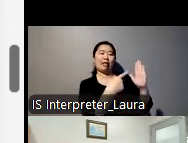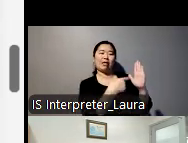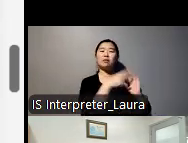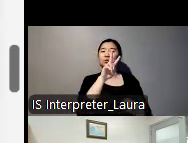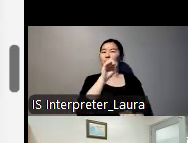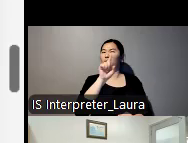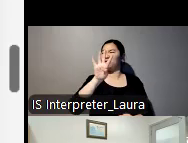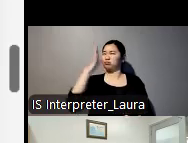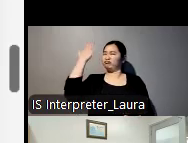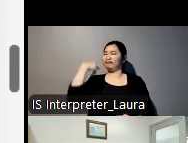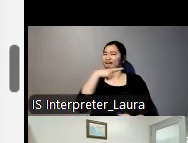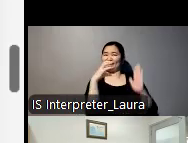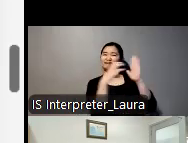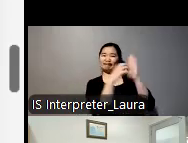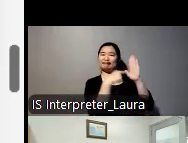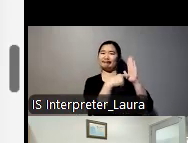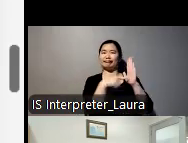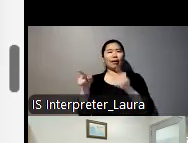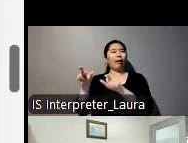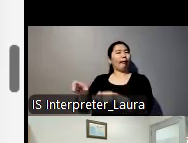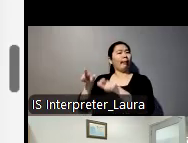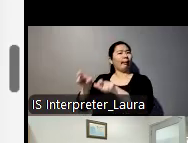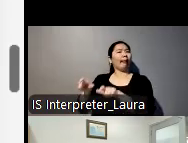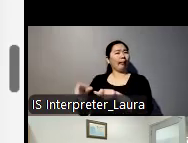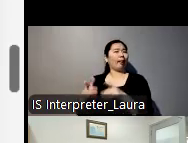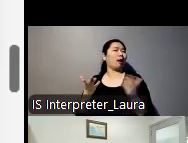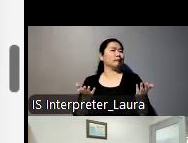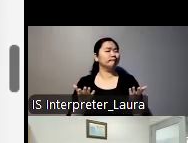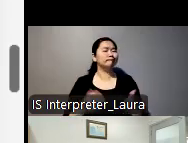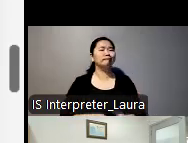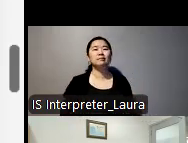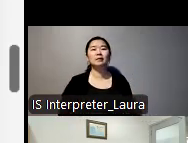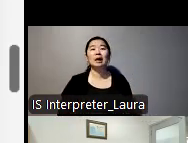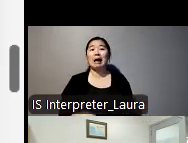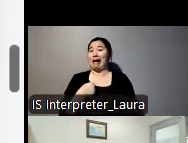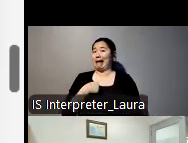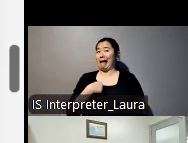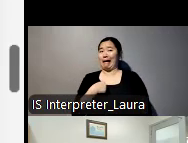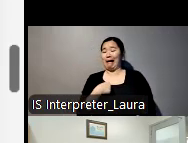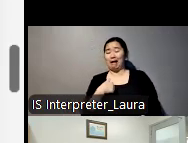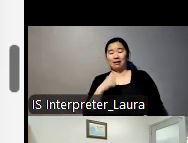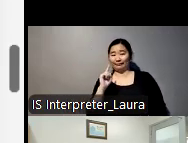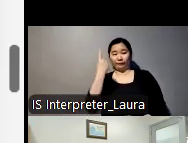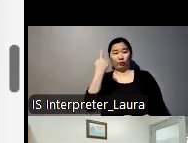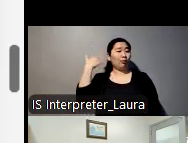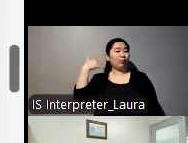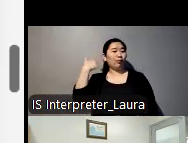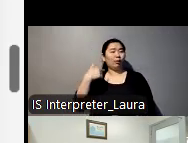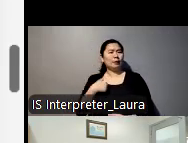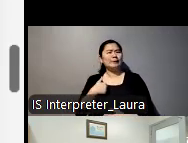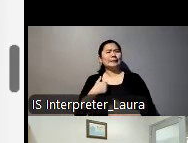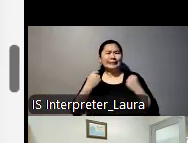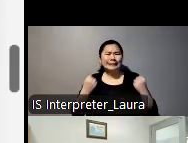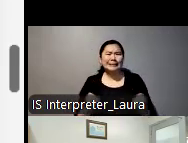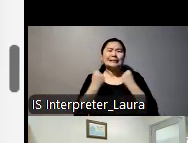strong cartel on the issue. It's been 10 years first participating TCI